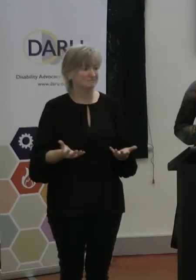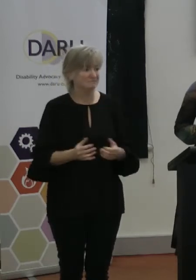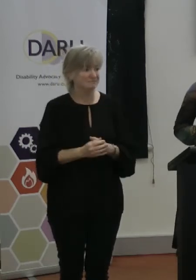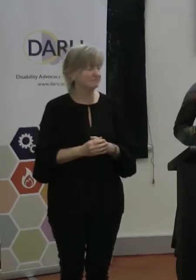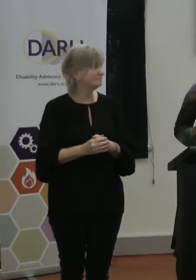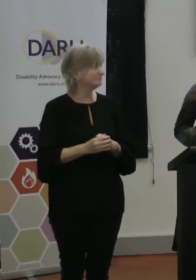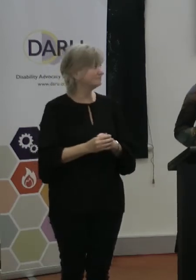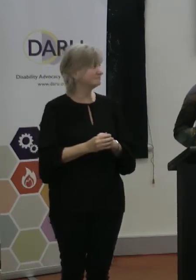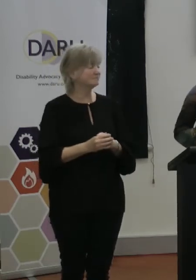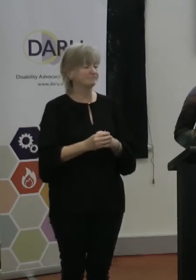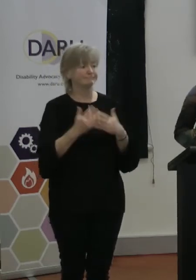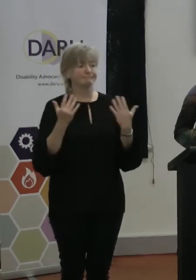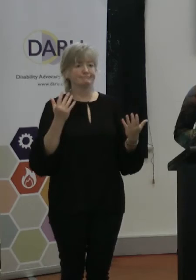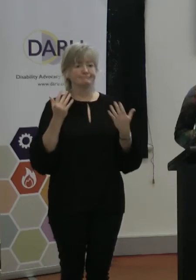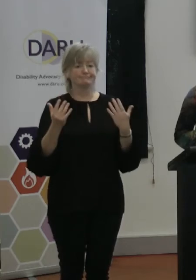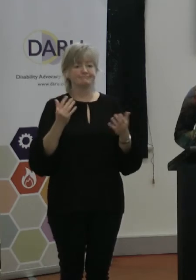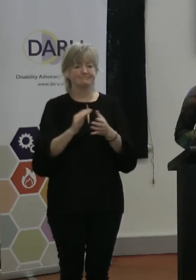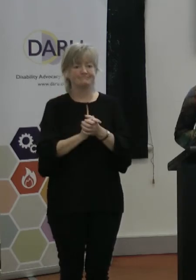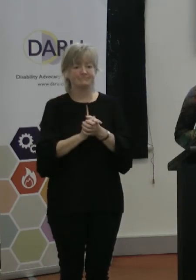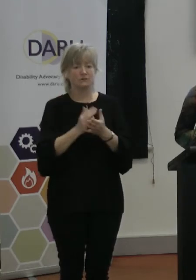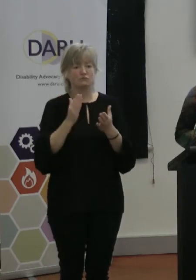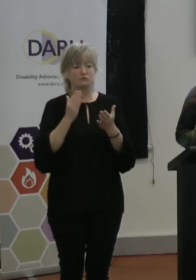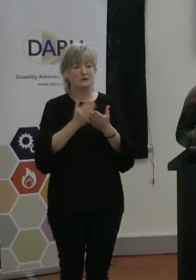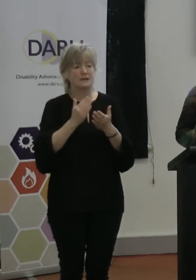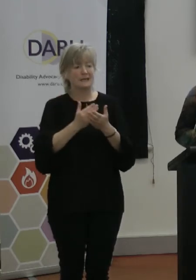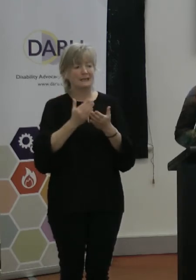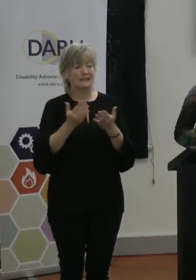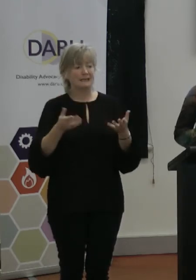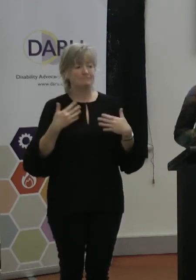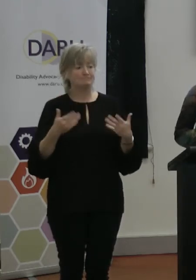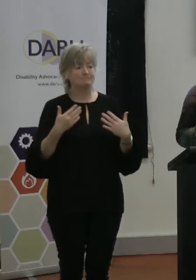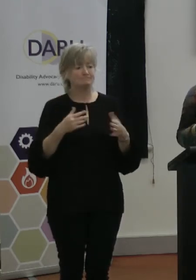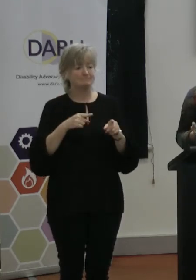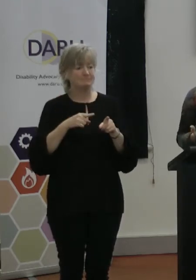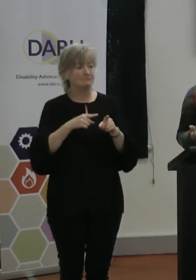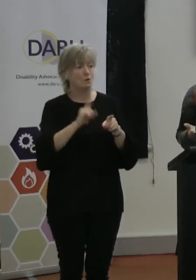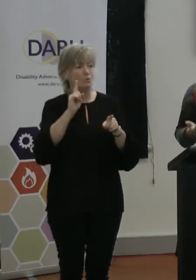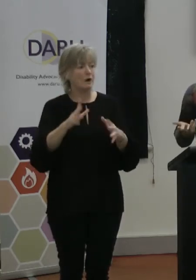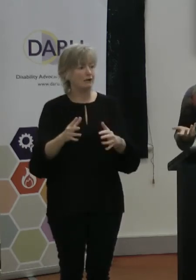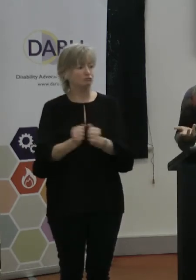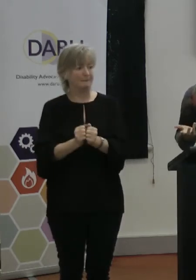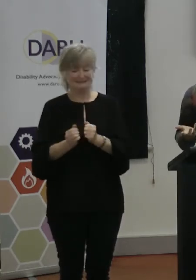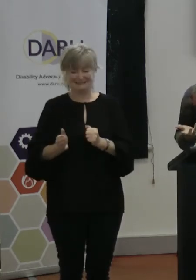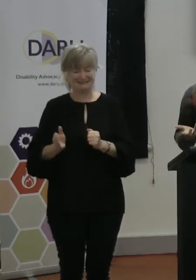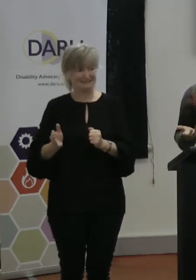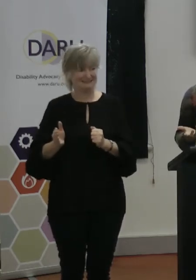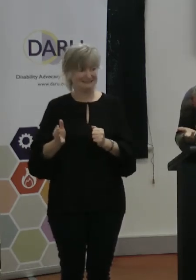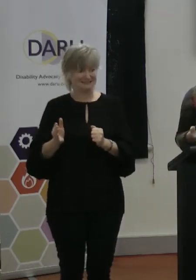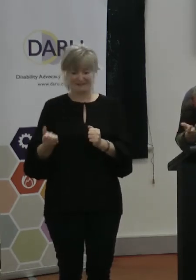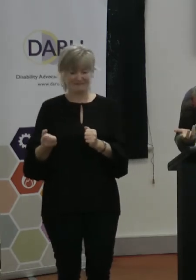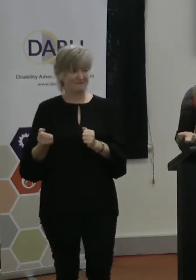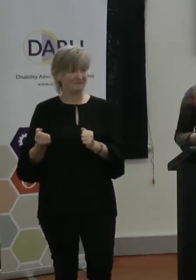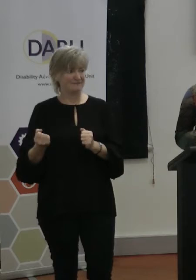I can't speak to that. I suppose it depends on what kind of agreement they're living